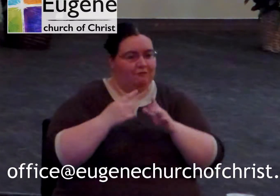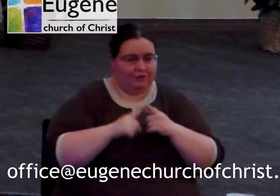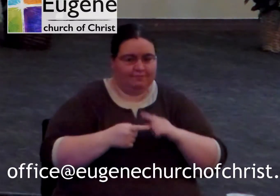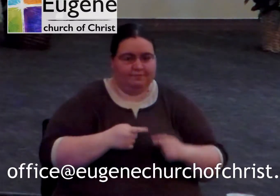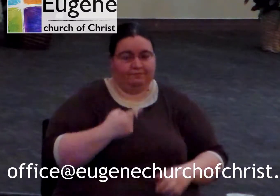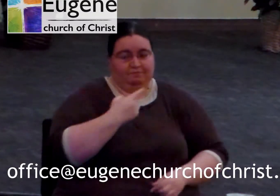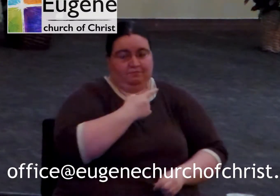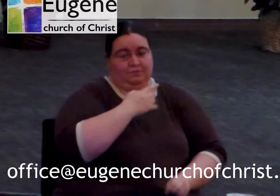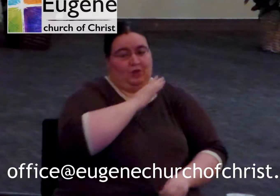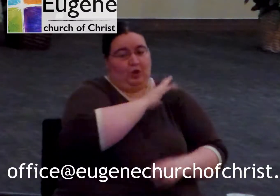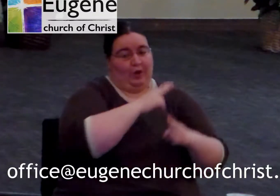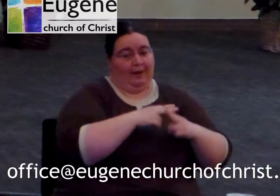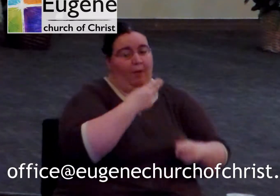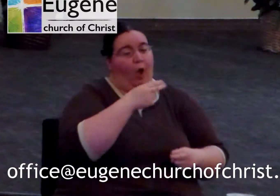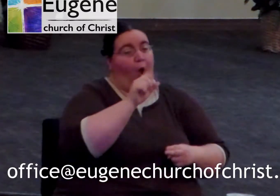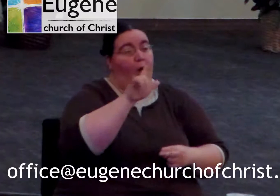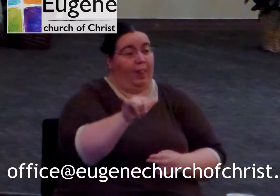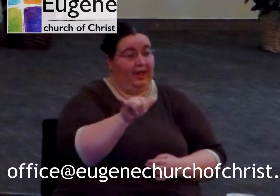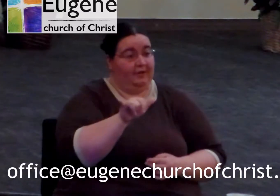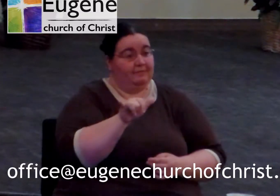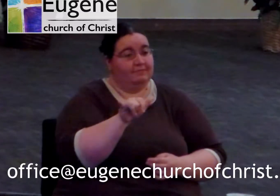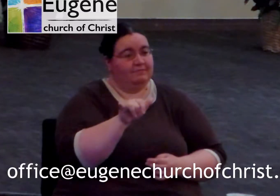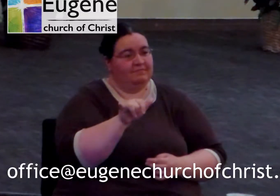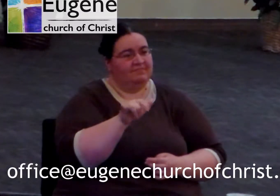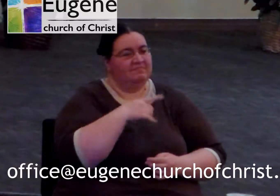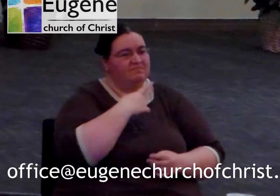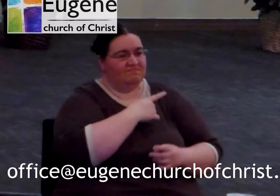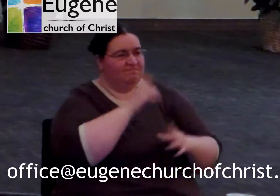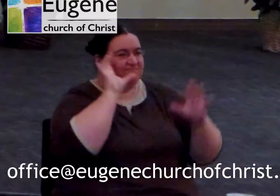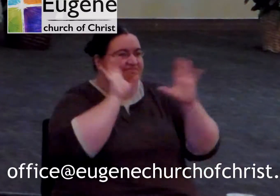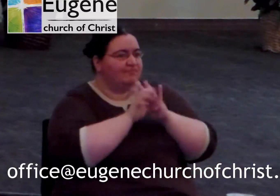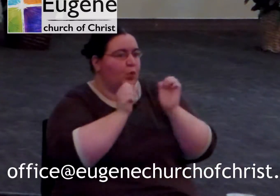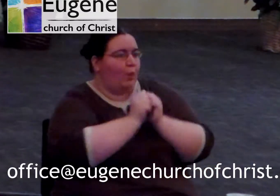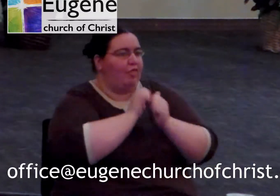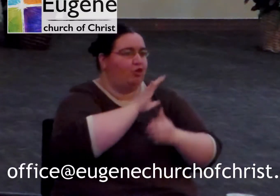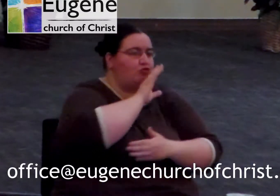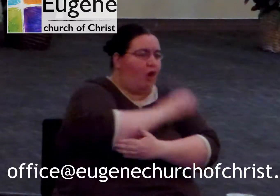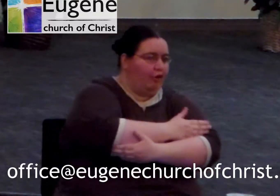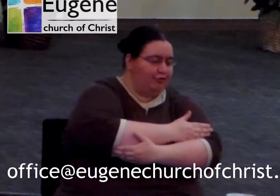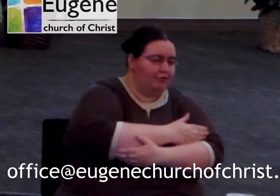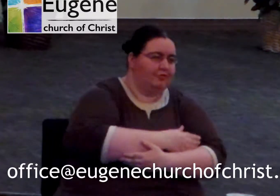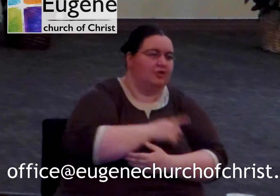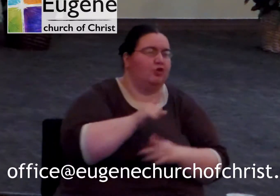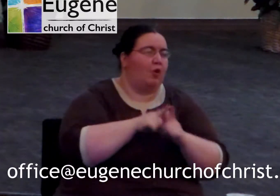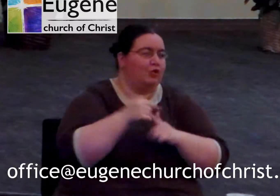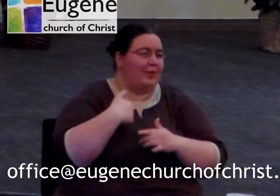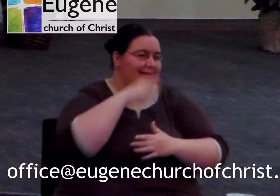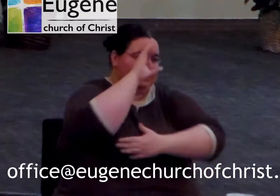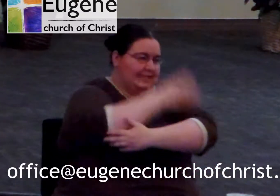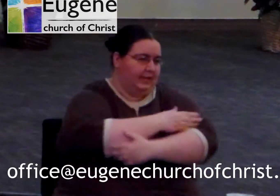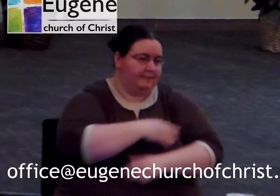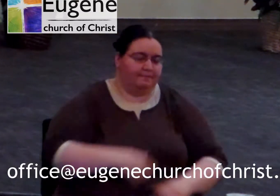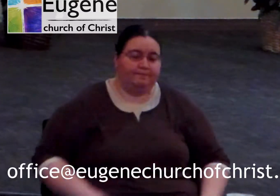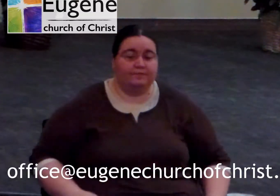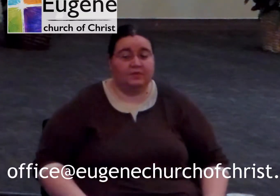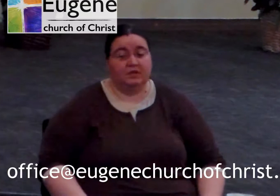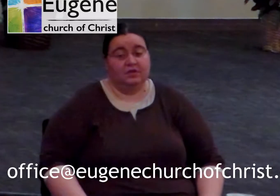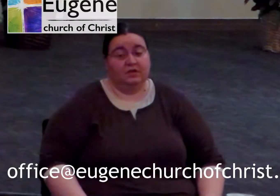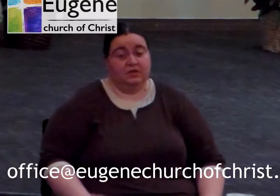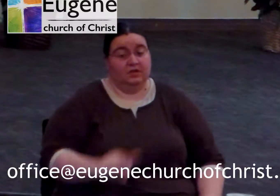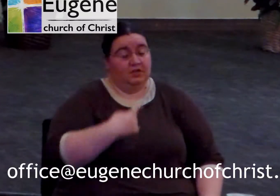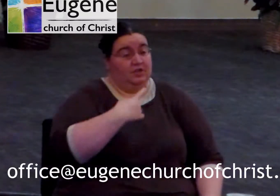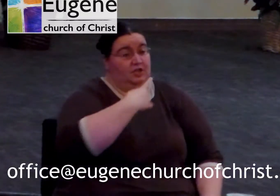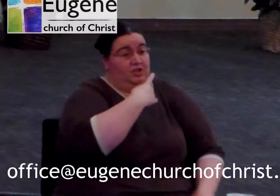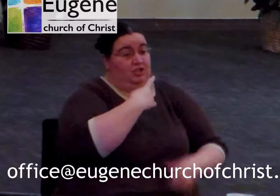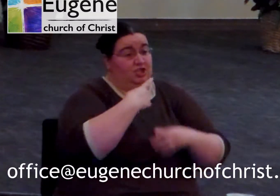Cabot, Arkansas, and I first met her when she and her family had moved in. Her dad was Air Force, and he was stationed in Jacksonville, just south